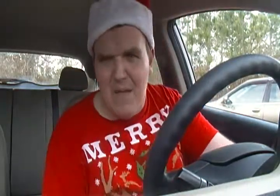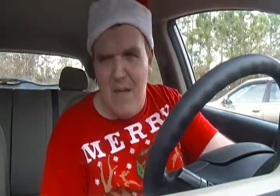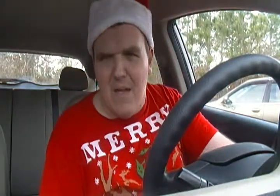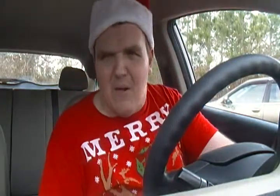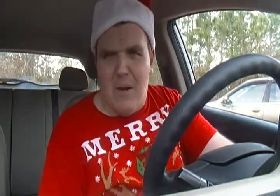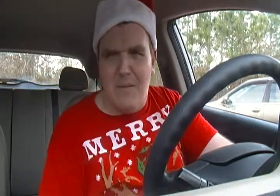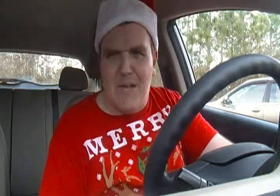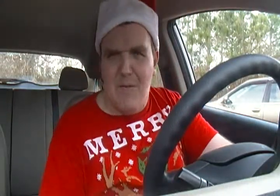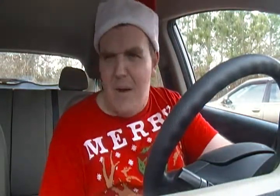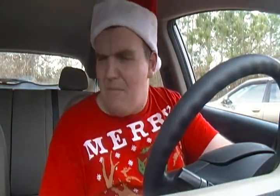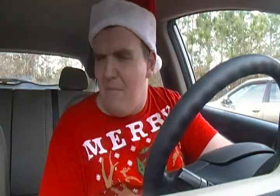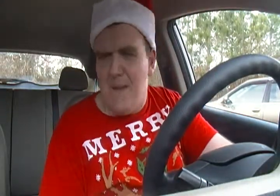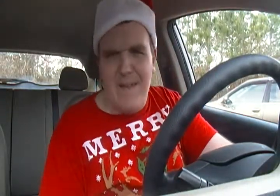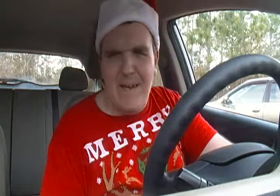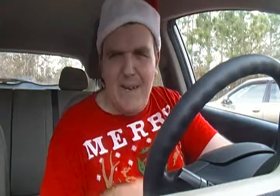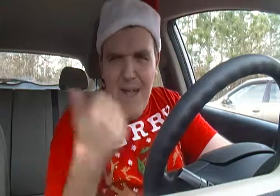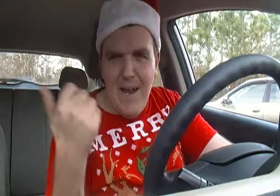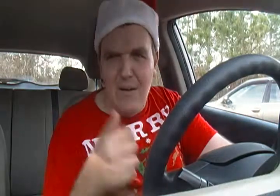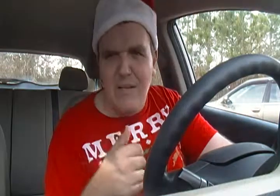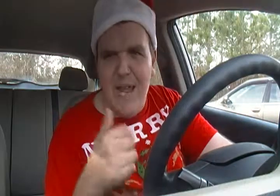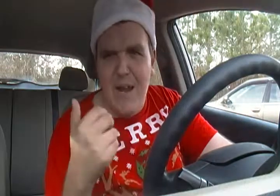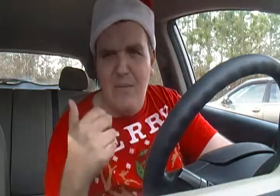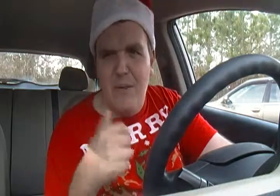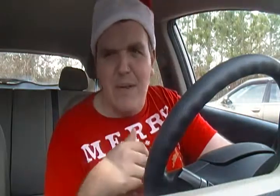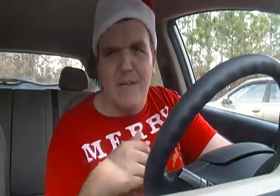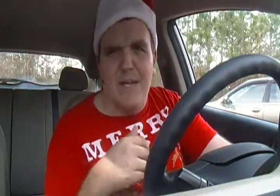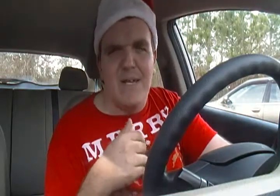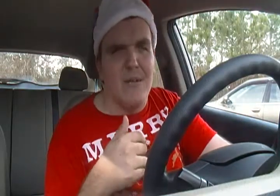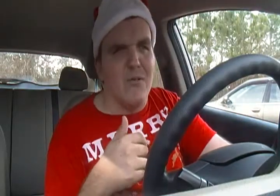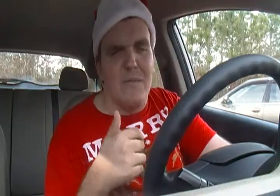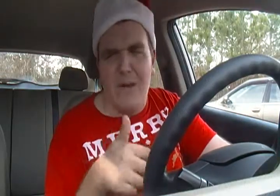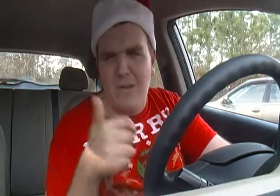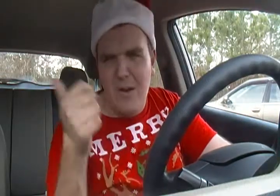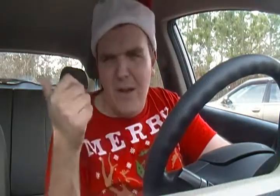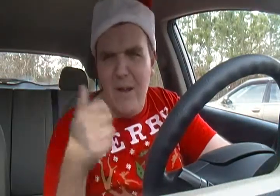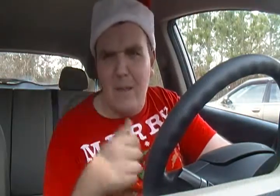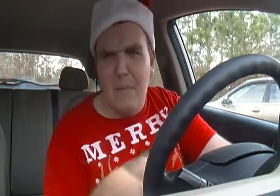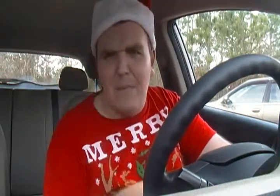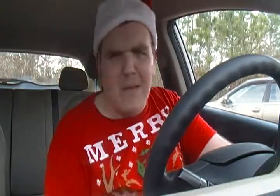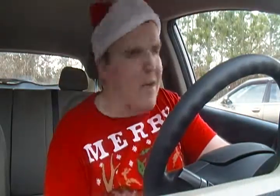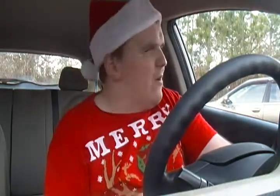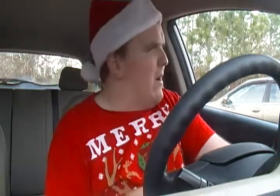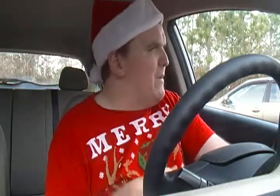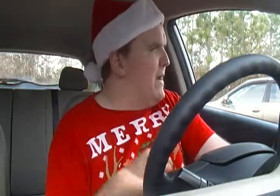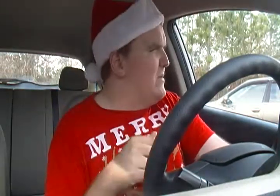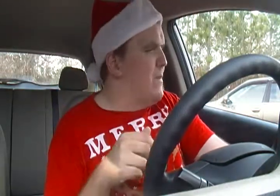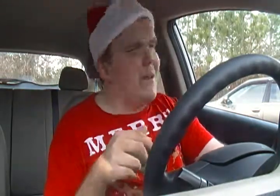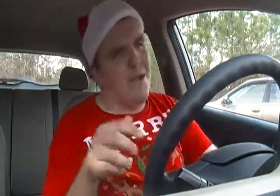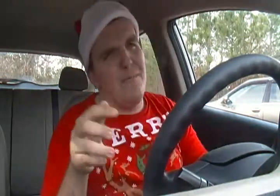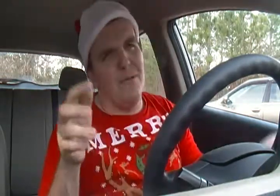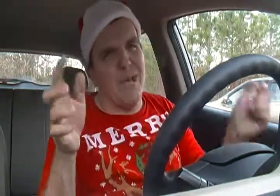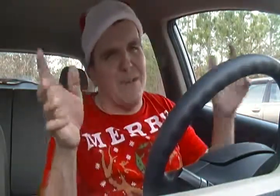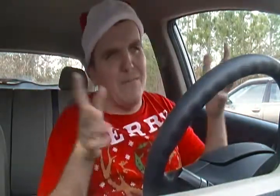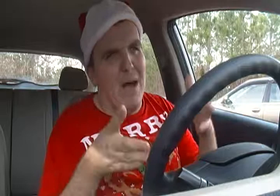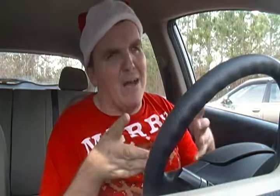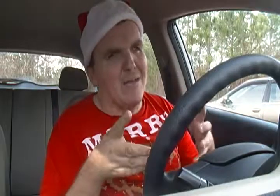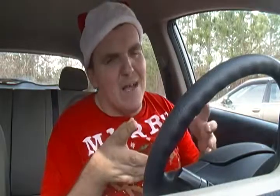ralphie's like what he's like did that dad go he tells ralphie go go take a look ralphie goes over there he pulls out this box